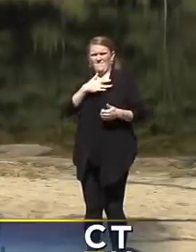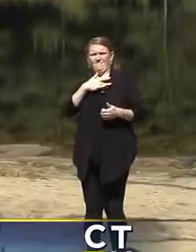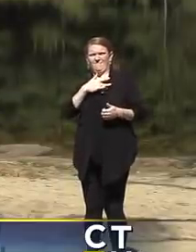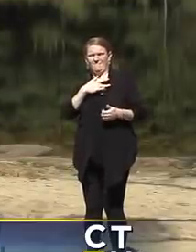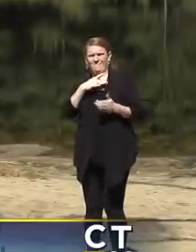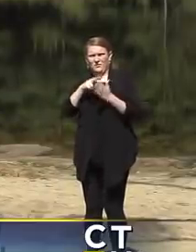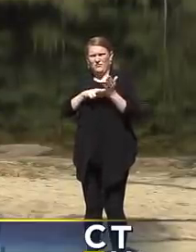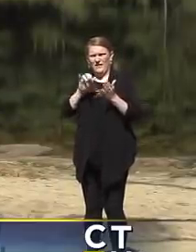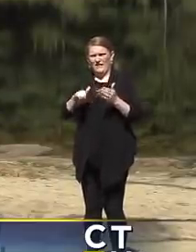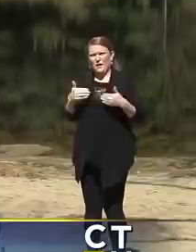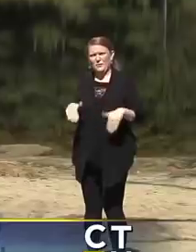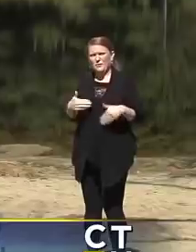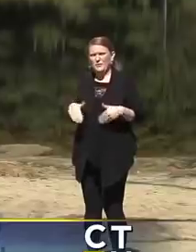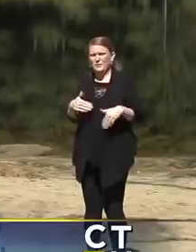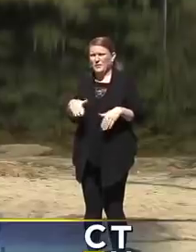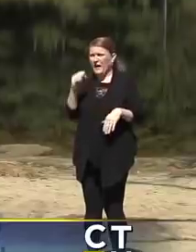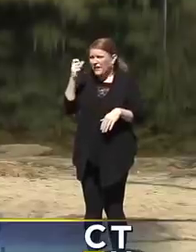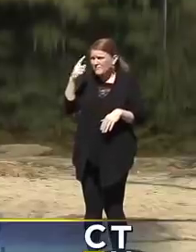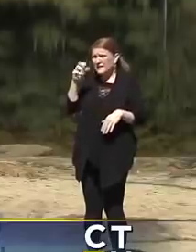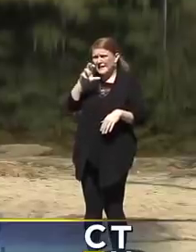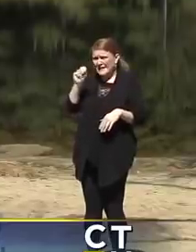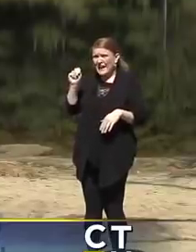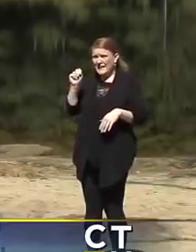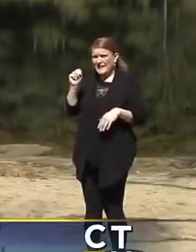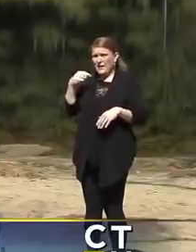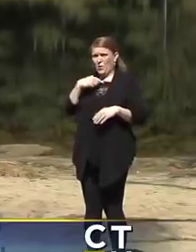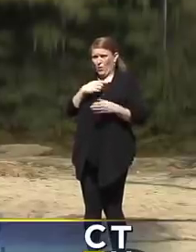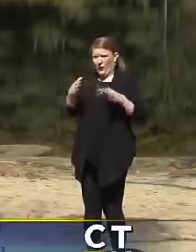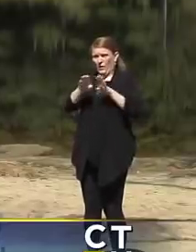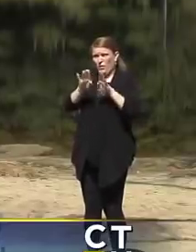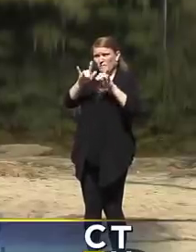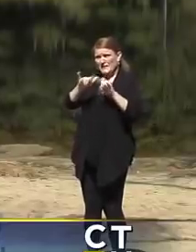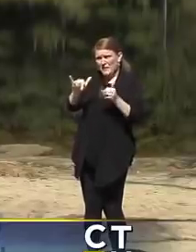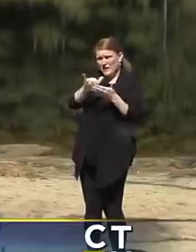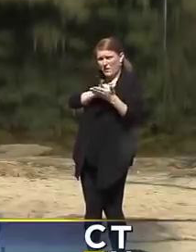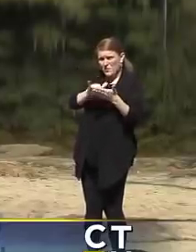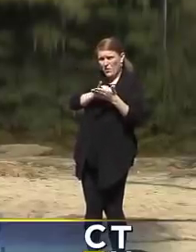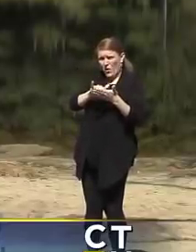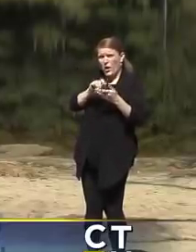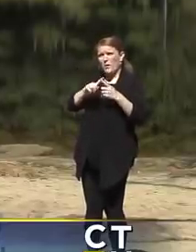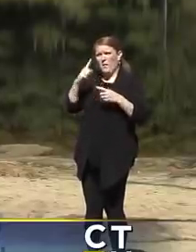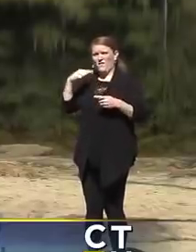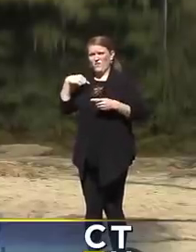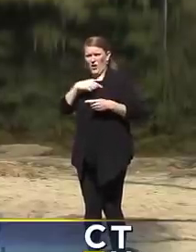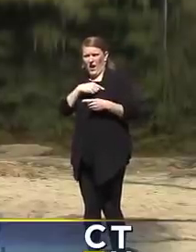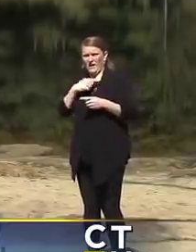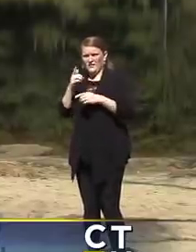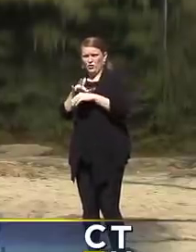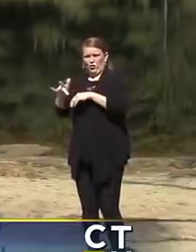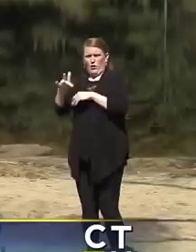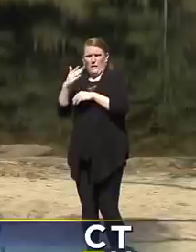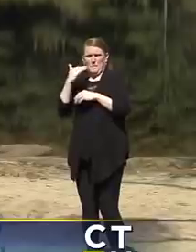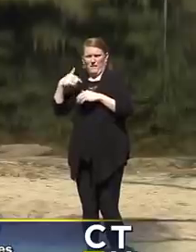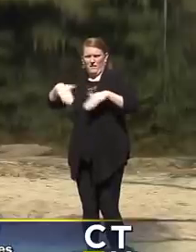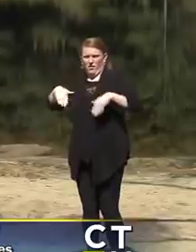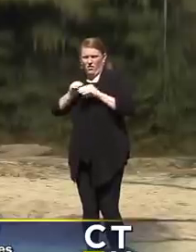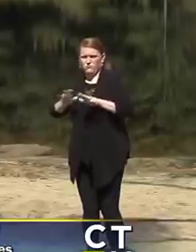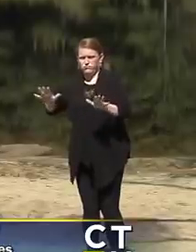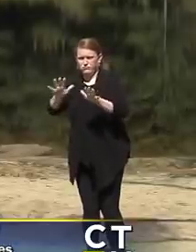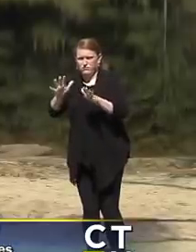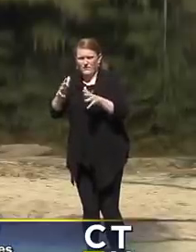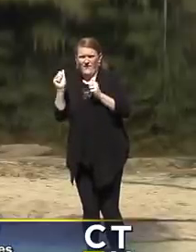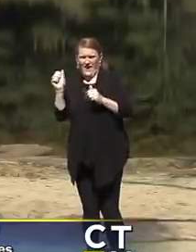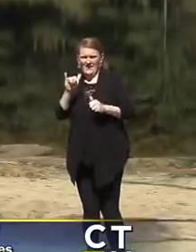Connecticut closed early. We closed with New York, but we're 2 weeks behind New York in terms of the pandemic. So I think that did spare us some